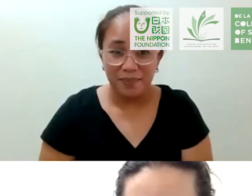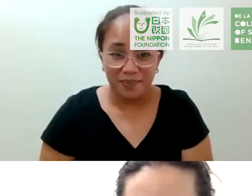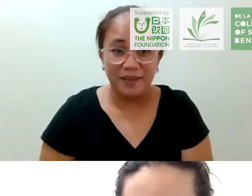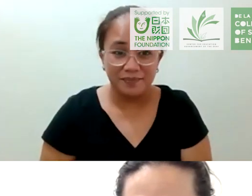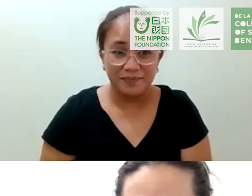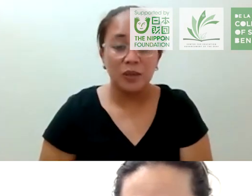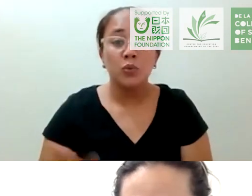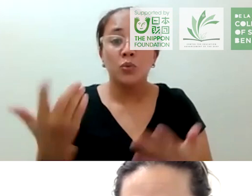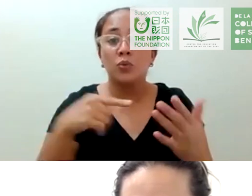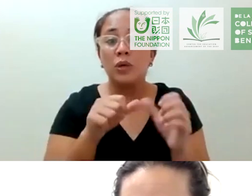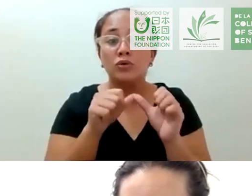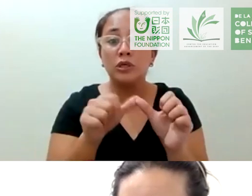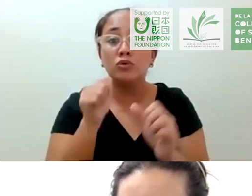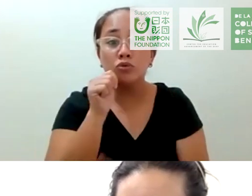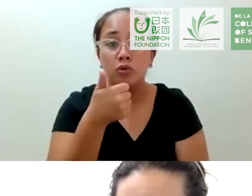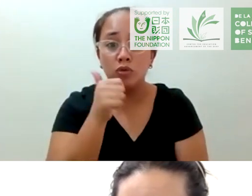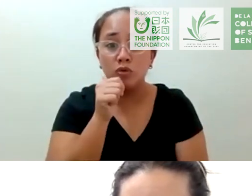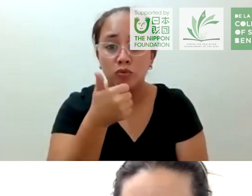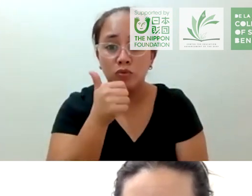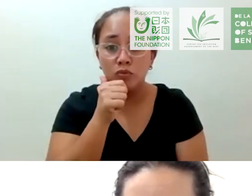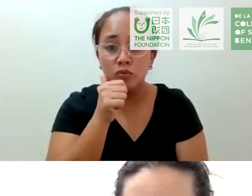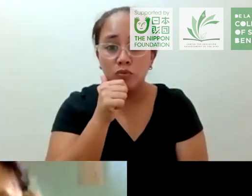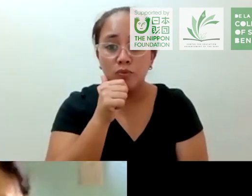we'll continue tomorrow.